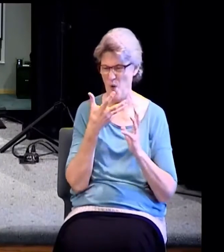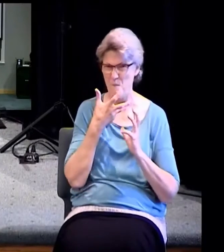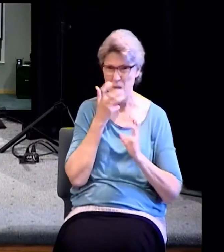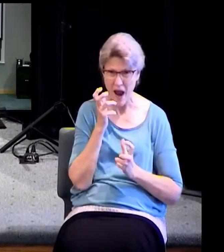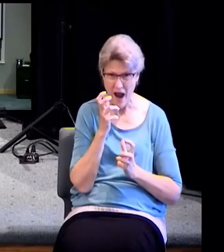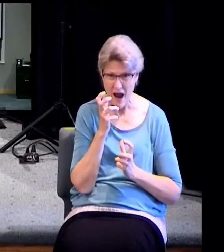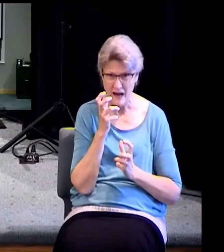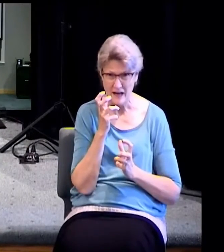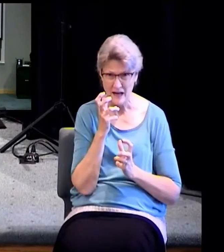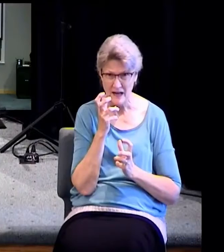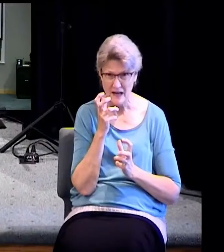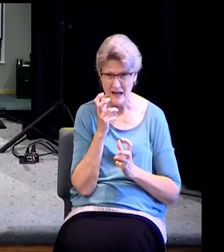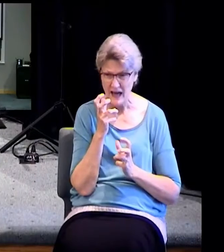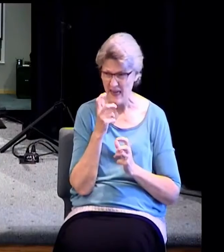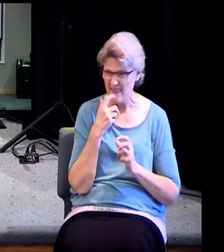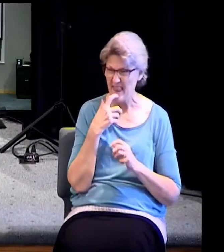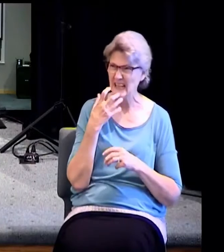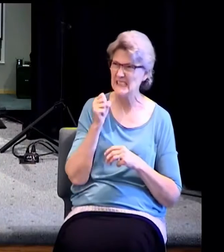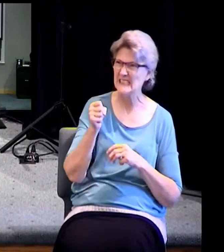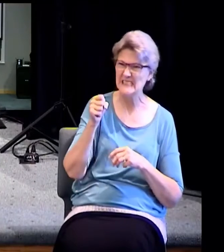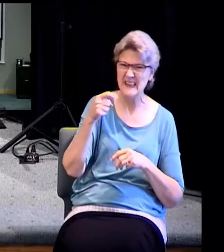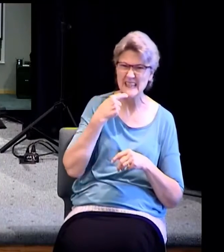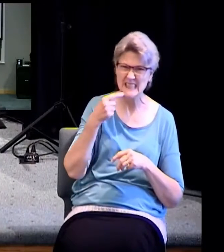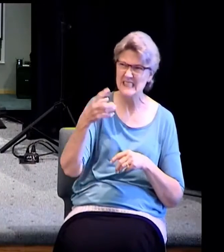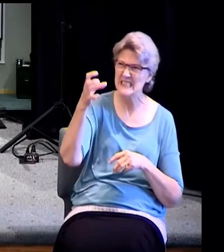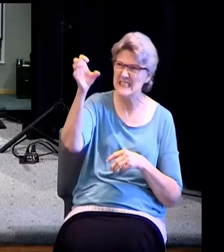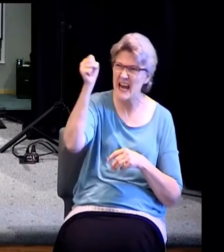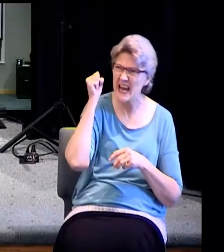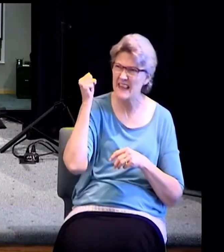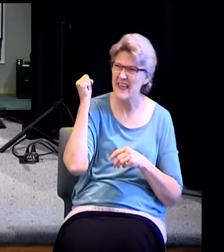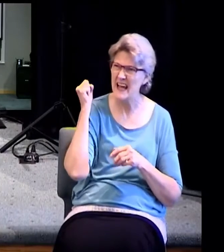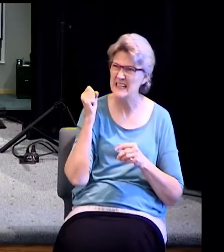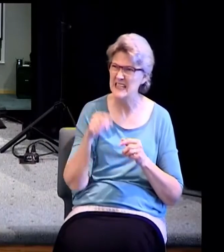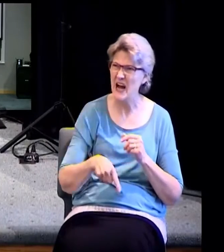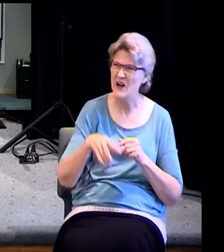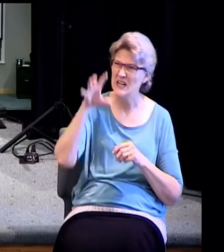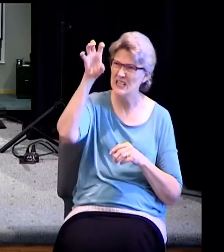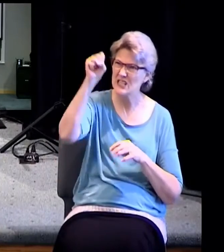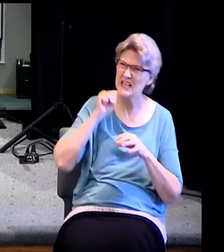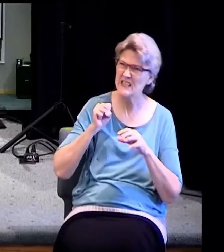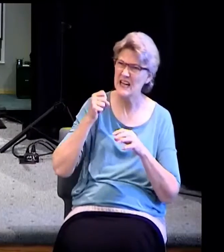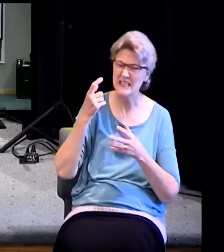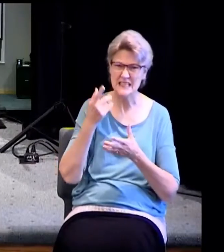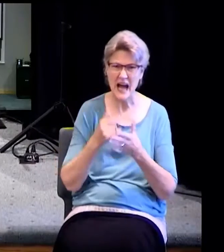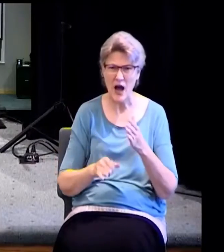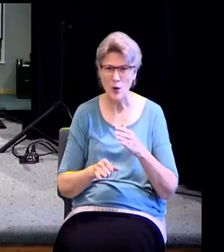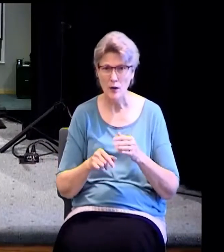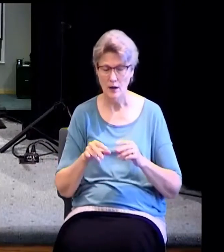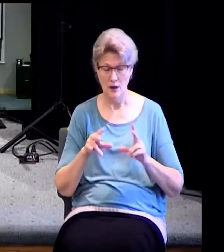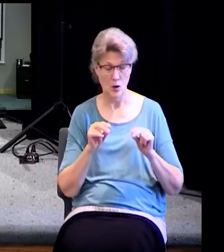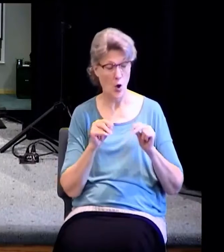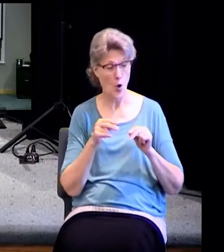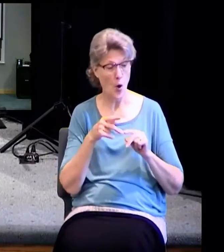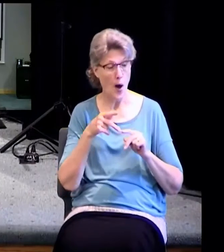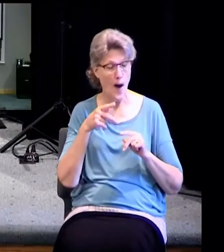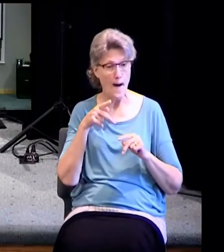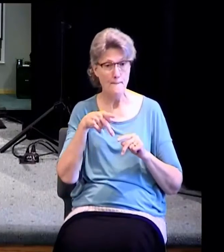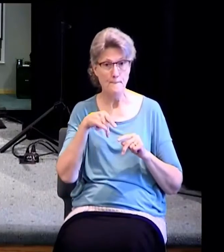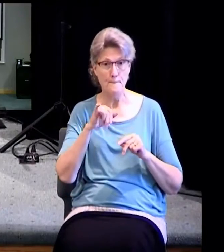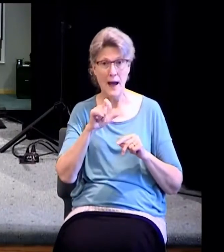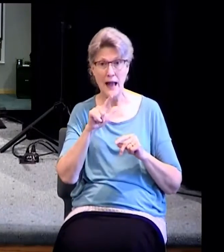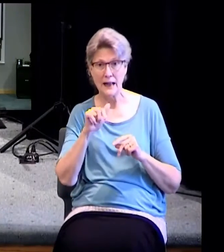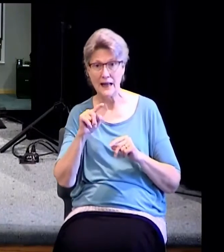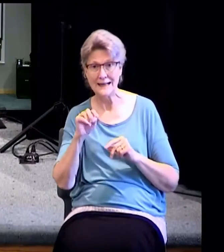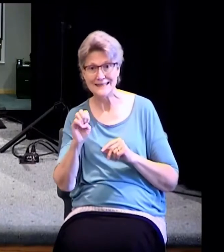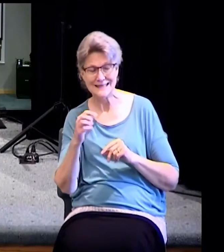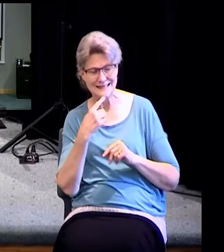written, I have written. He said, it's not going to change. It's because all the world would see written in the book of John that it will be,